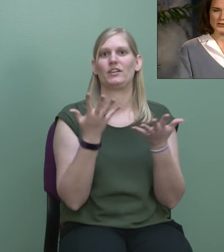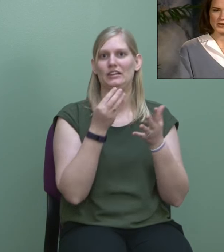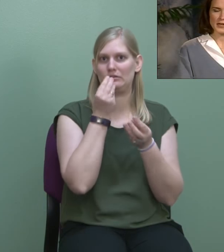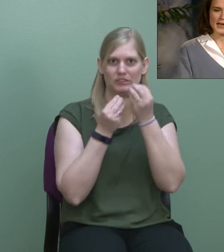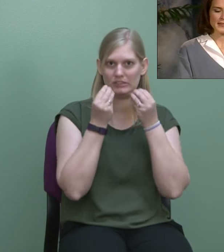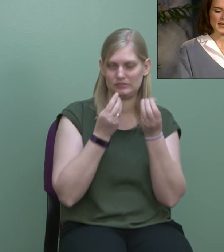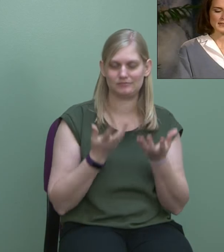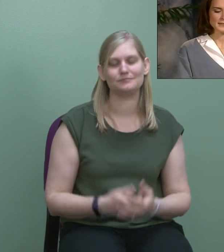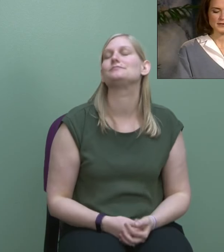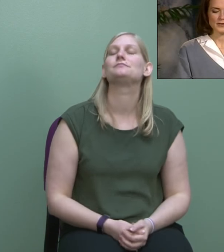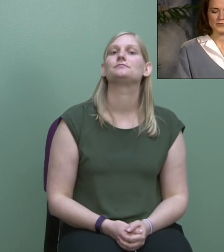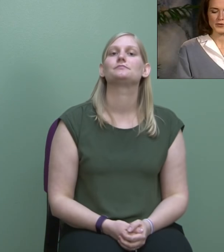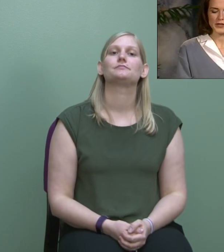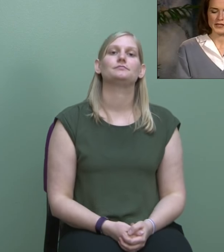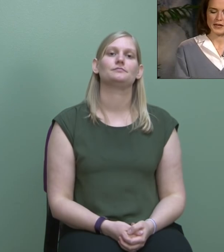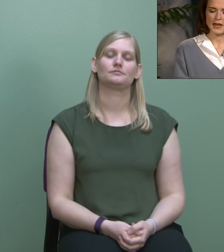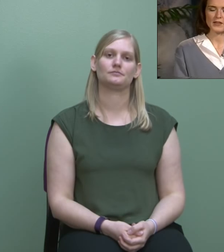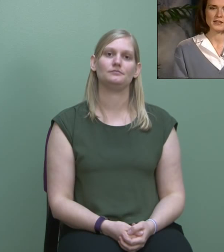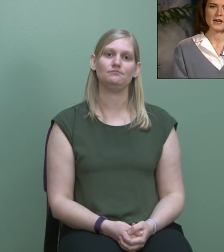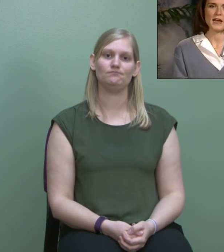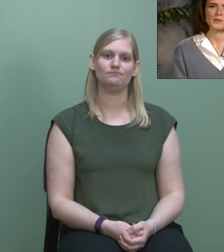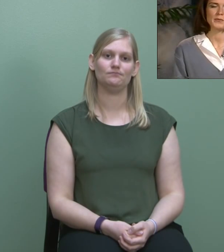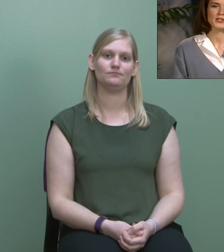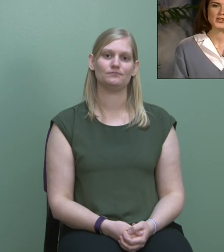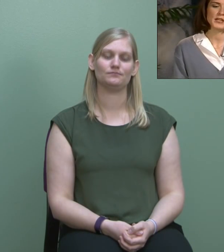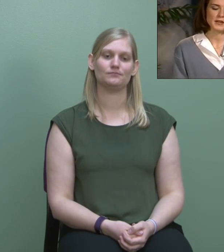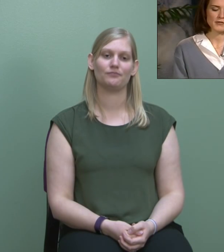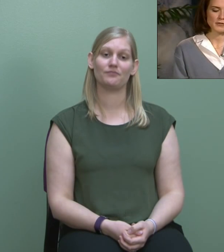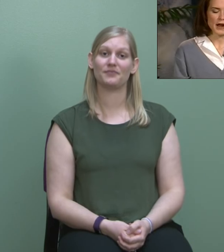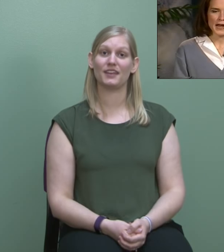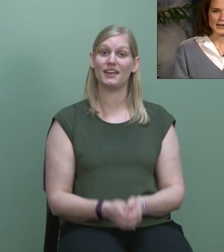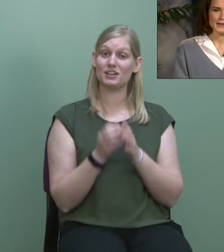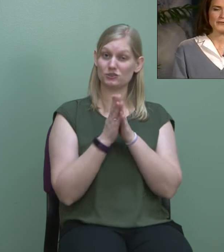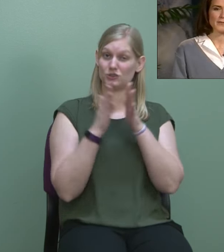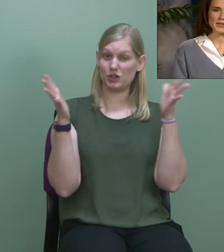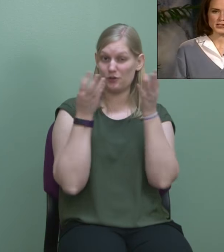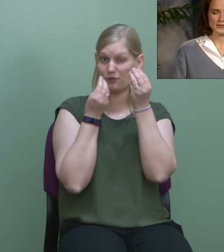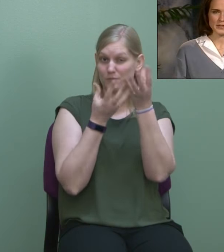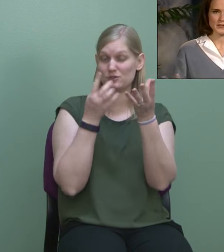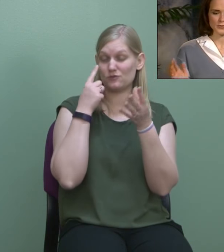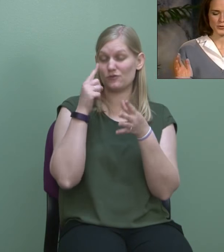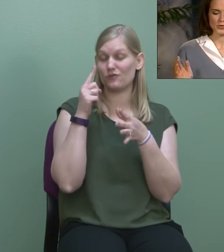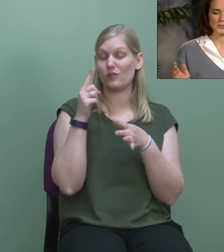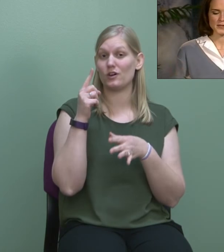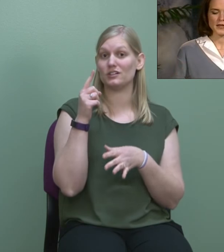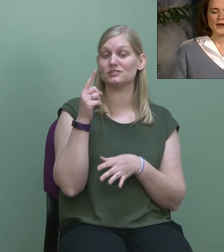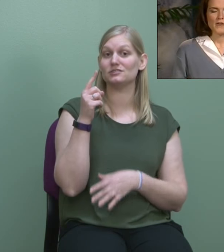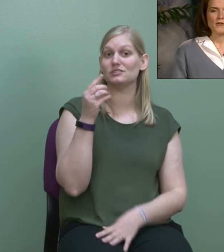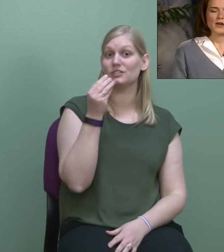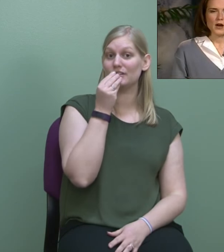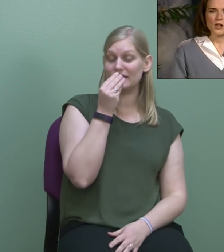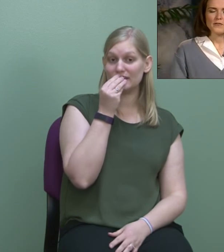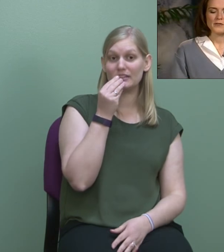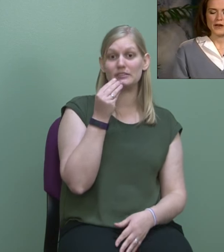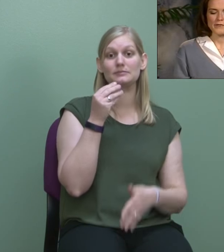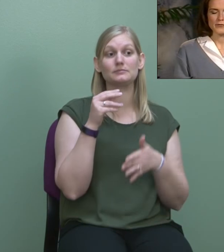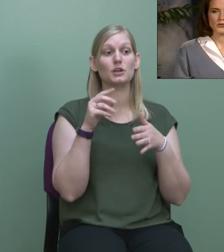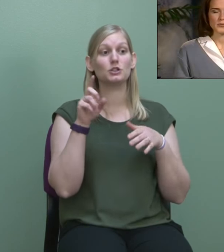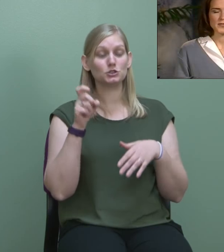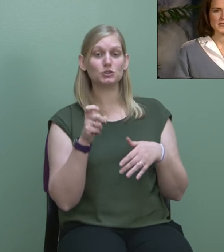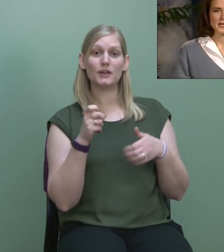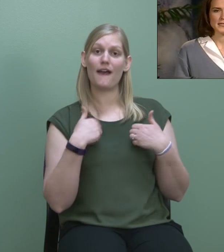The general guidelines for eating a healthy diet would be to eat a variety from each of these food groups. All of